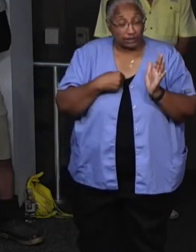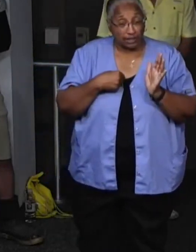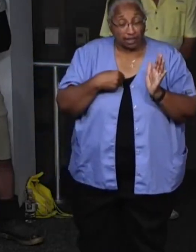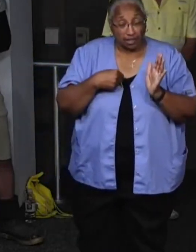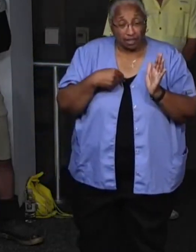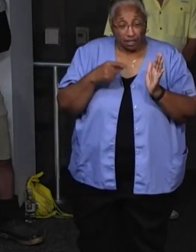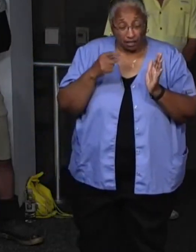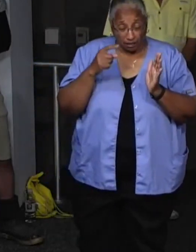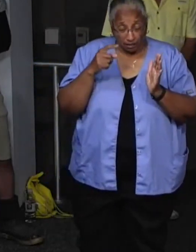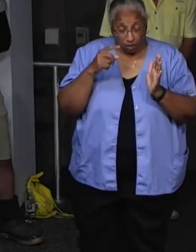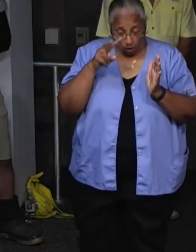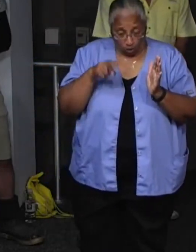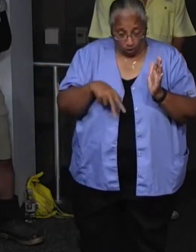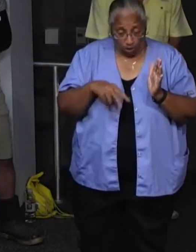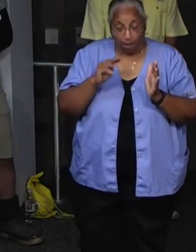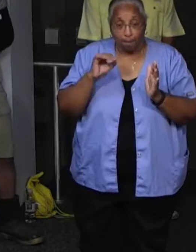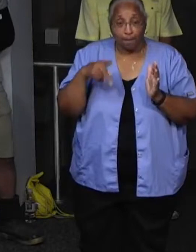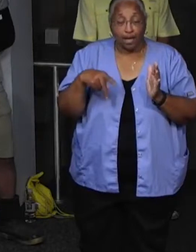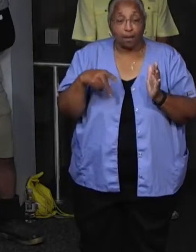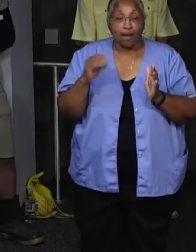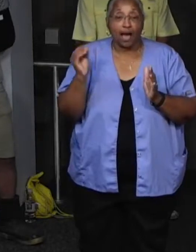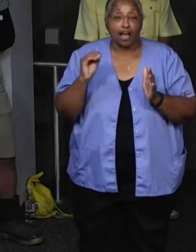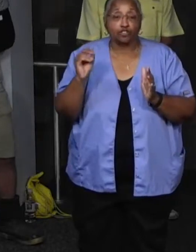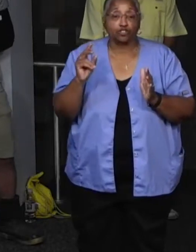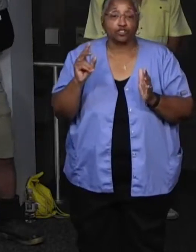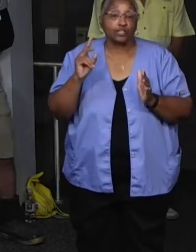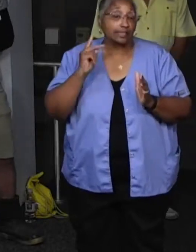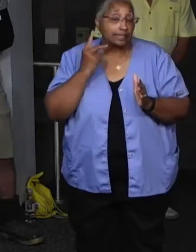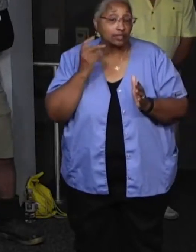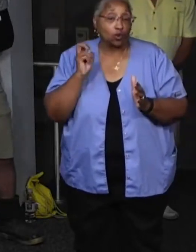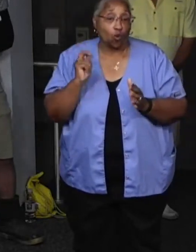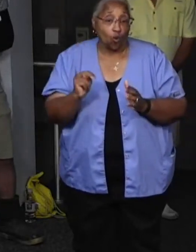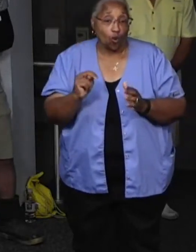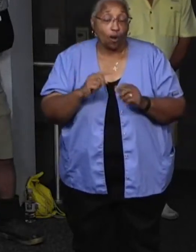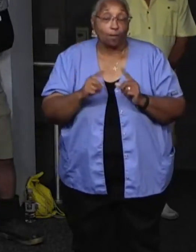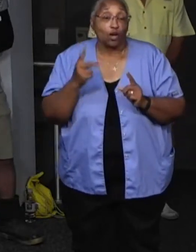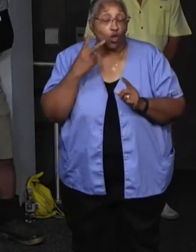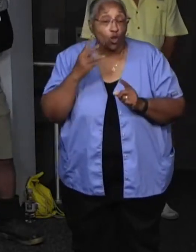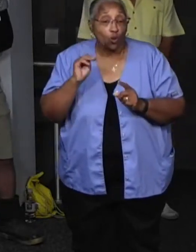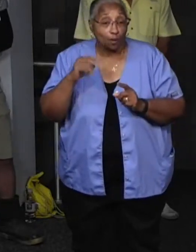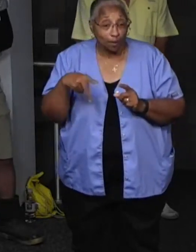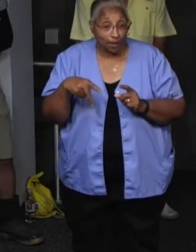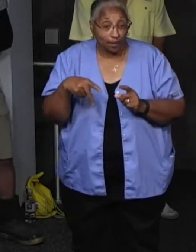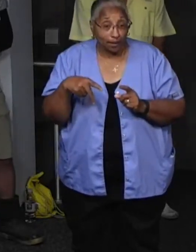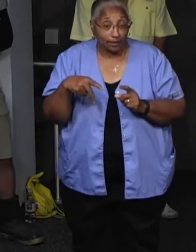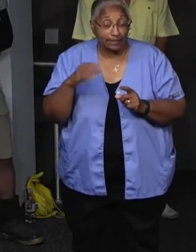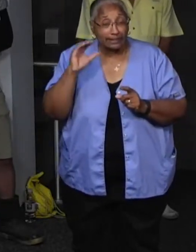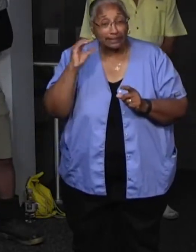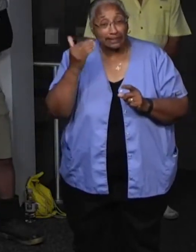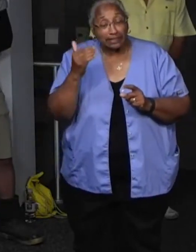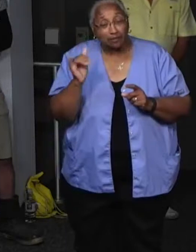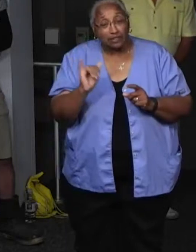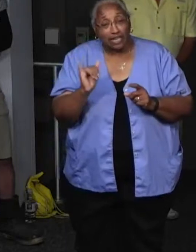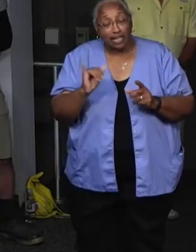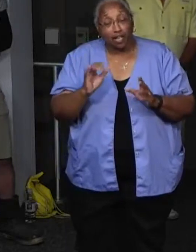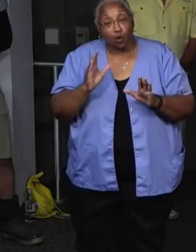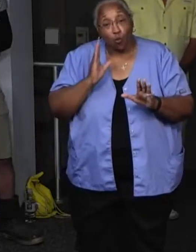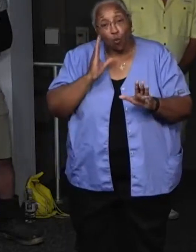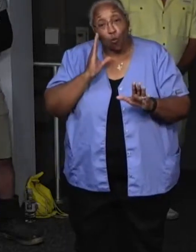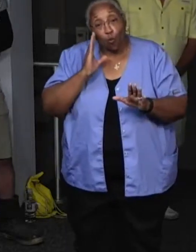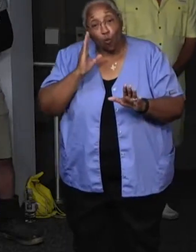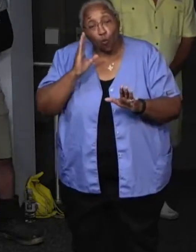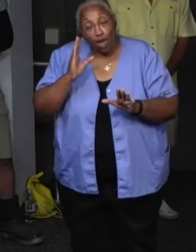and Oshner-Kenner is on. It's green, right? But if you look at the map, it appears that as if it's anticipated to come on